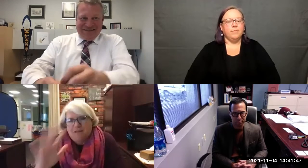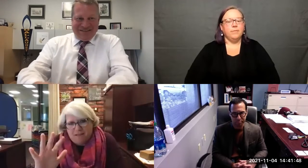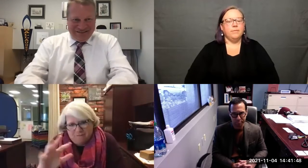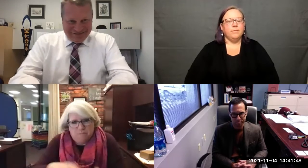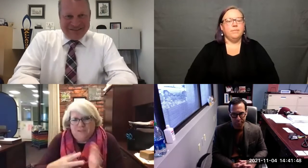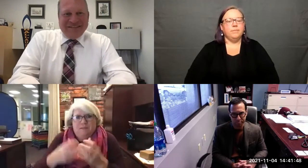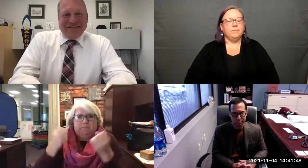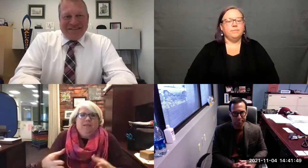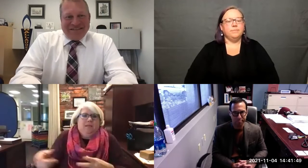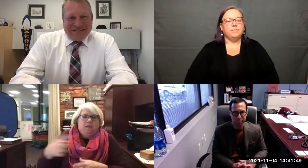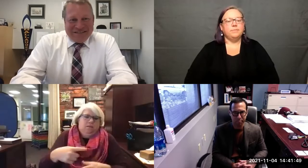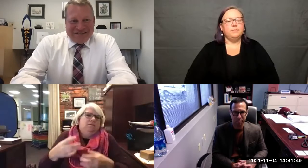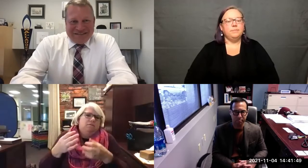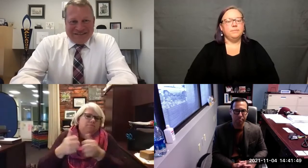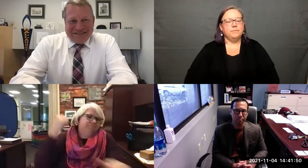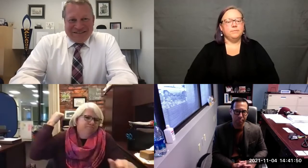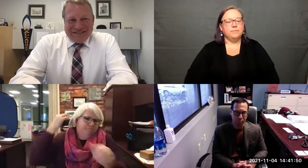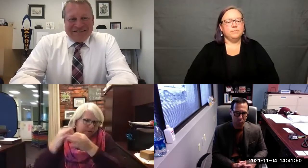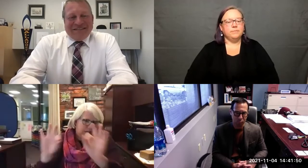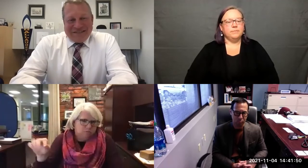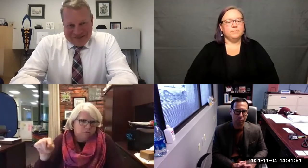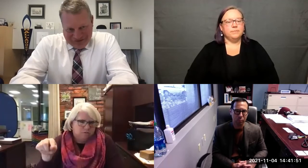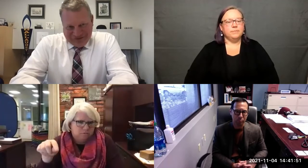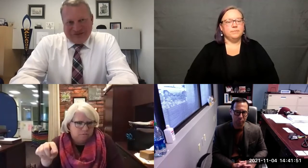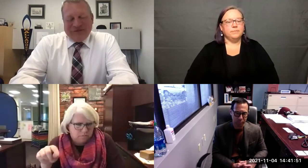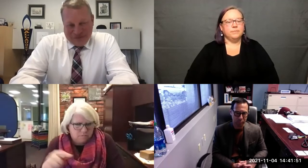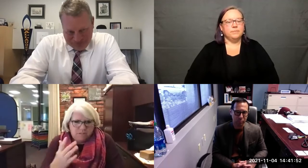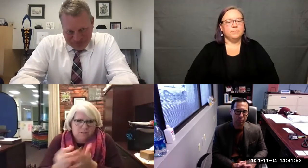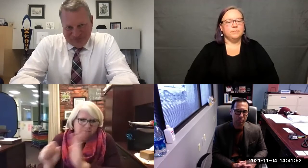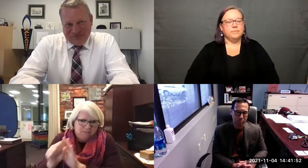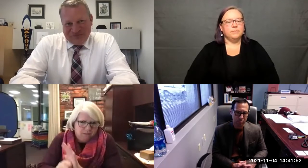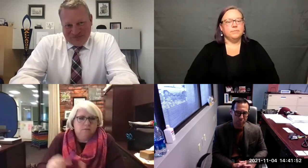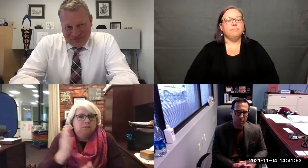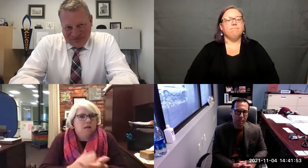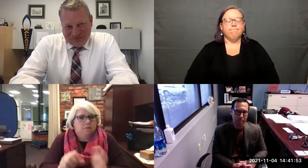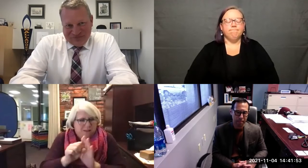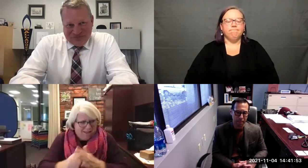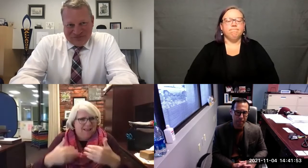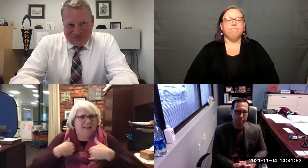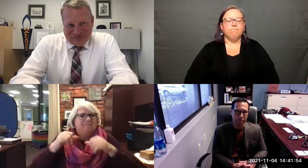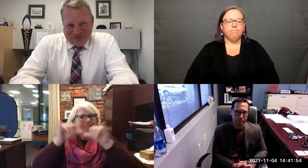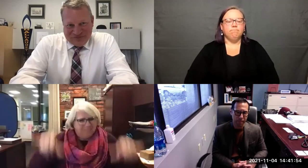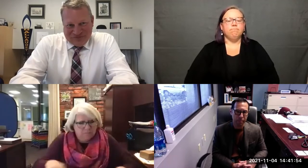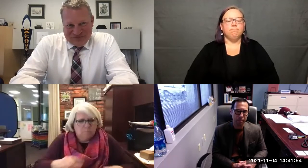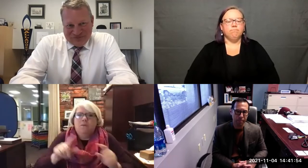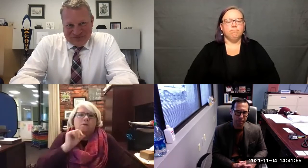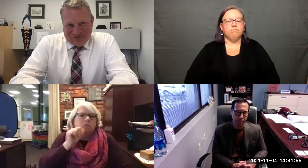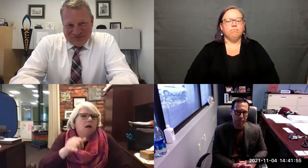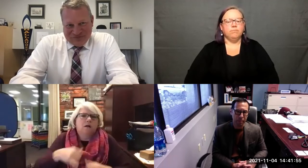early intervention. Just 5 and up means that there's a lot of gaps happening in that early window. So there are some states that do